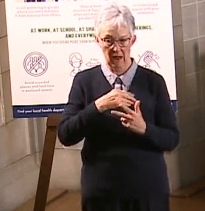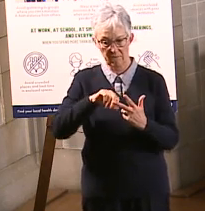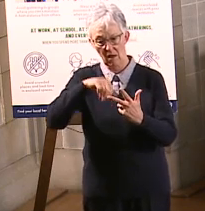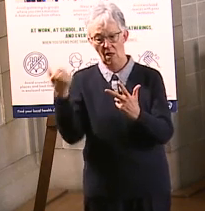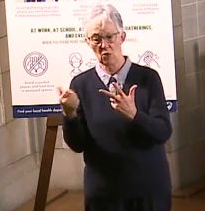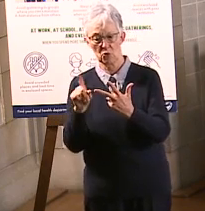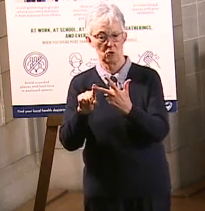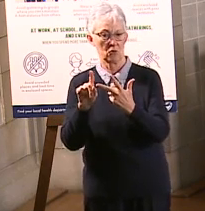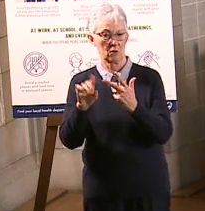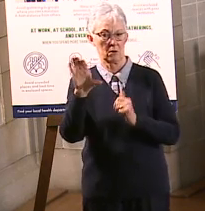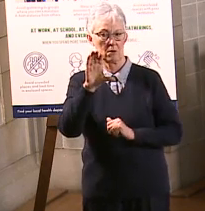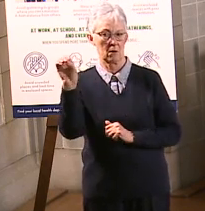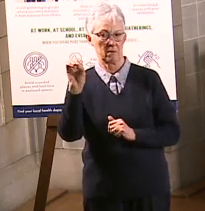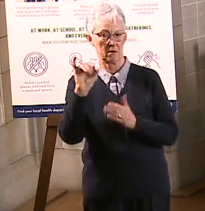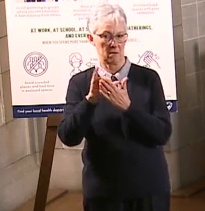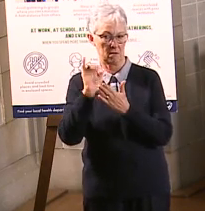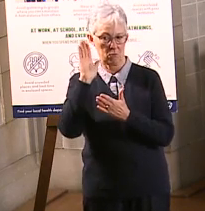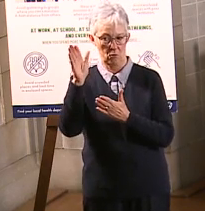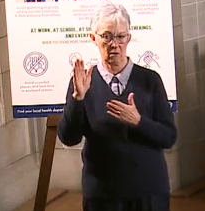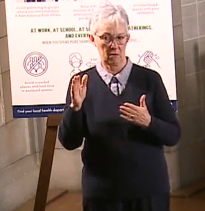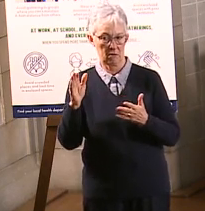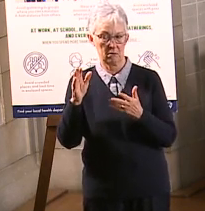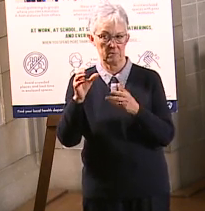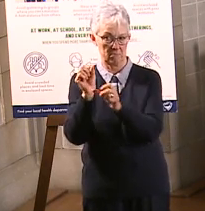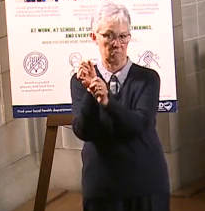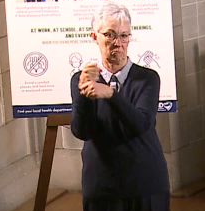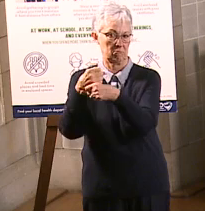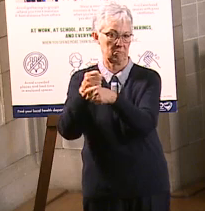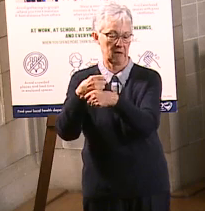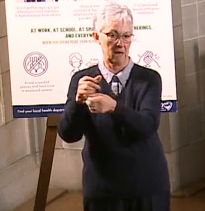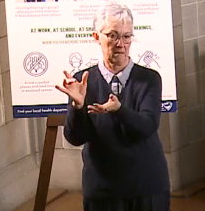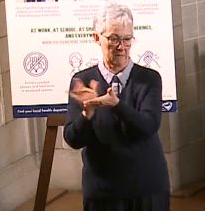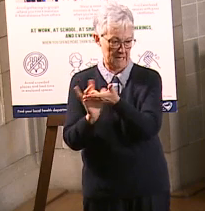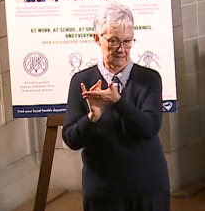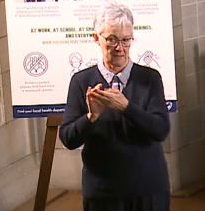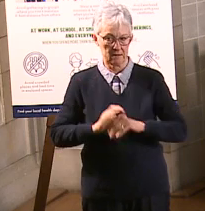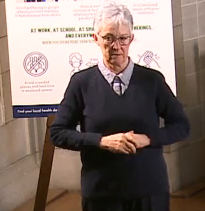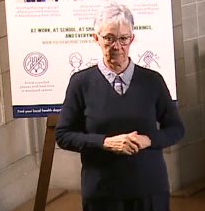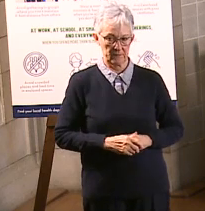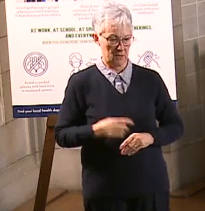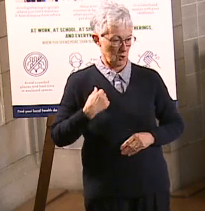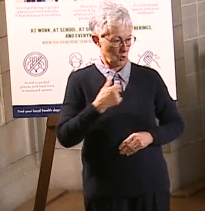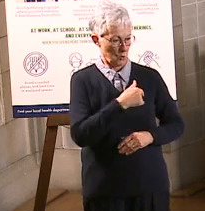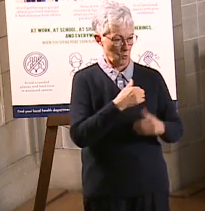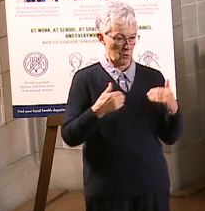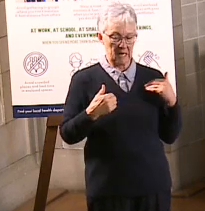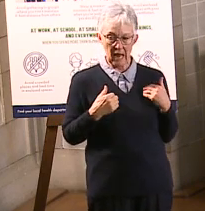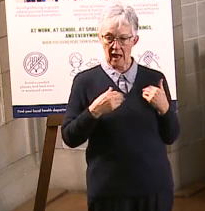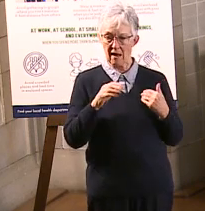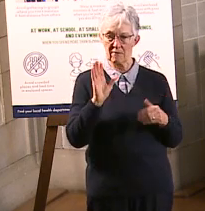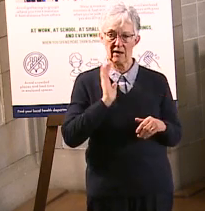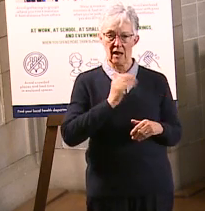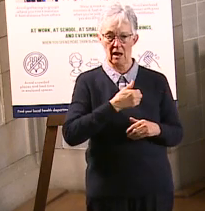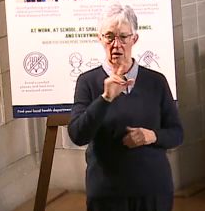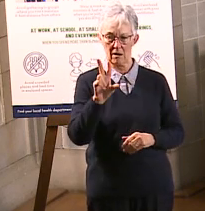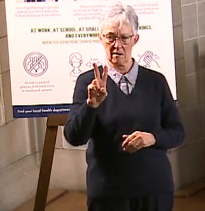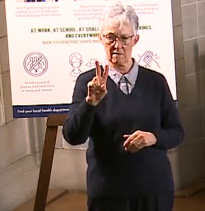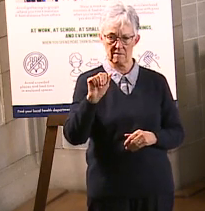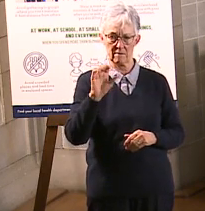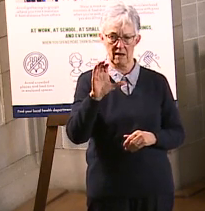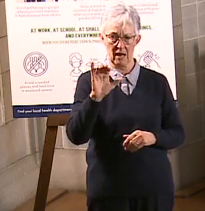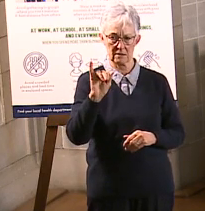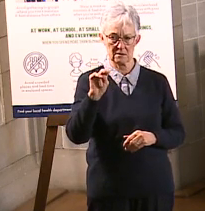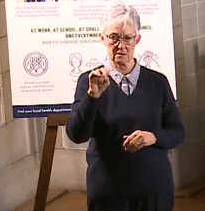front. We do have our scorecard that's on our vaccine information page. What we do is we set